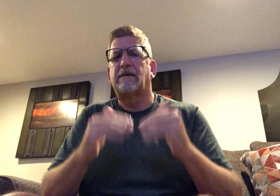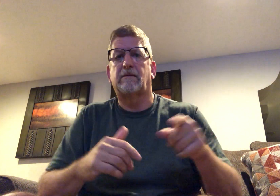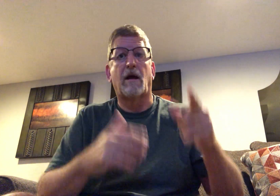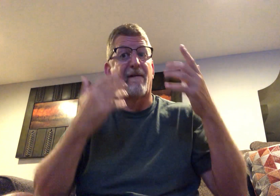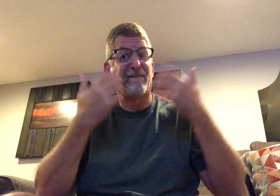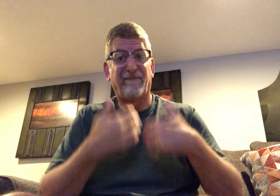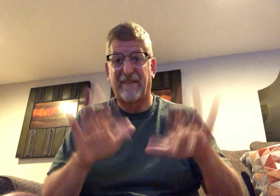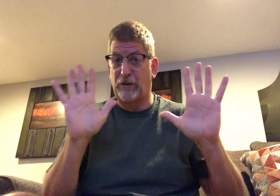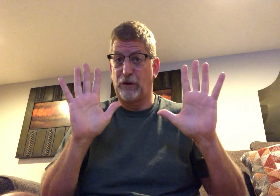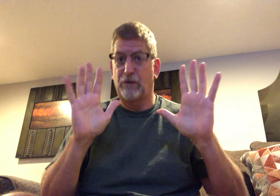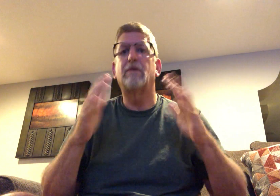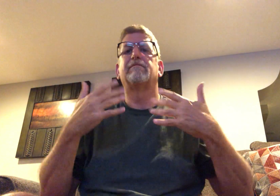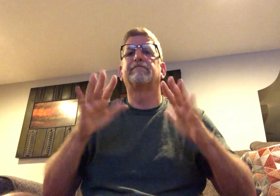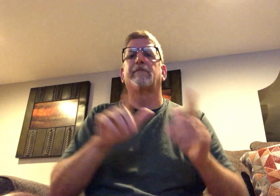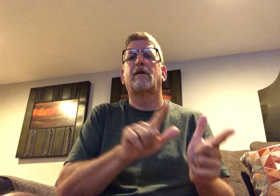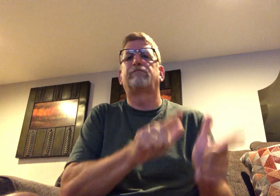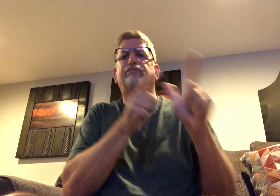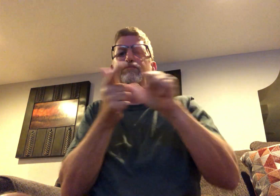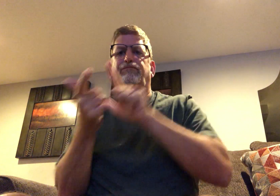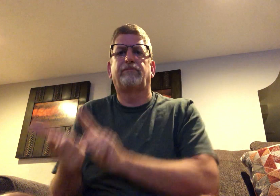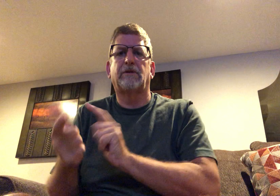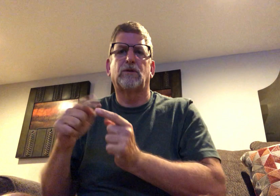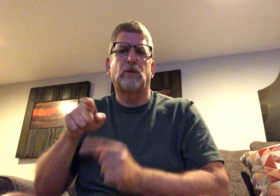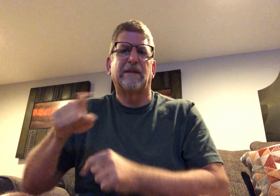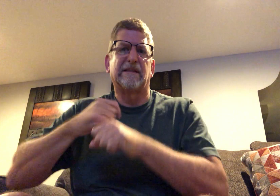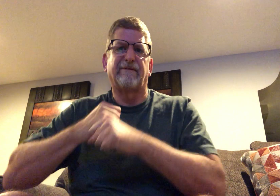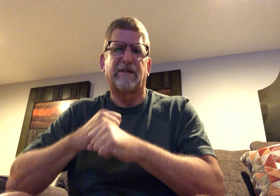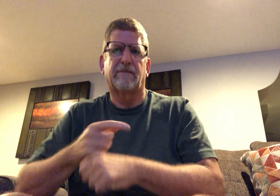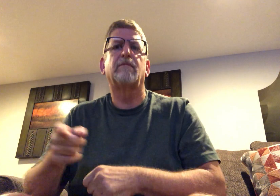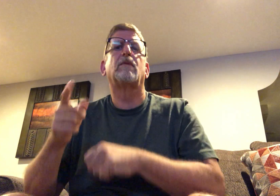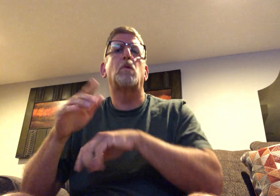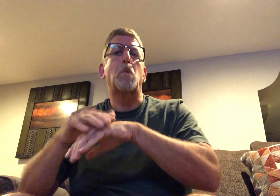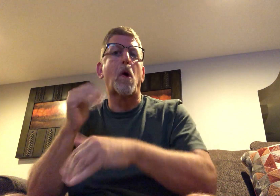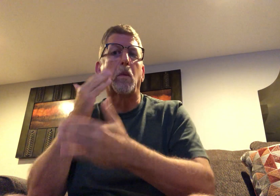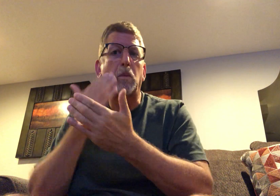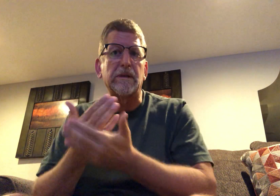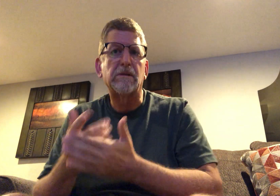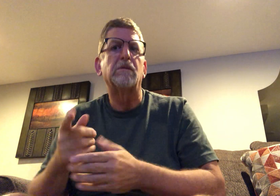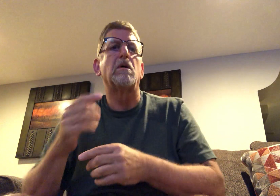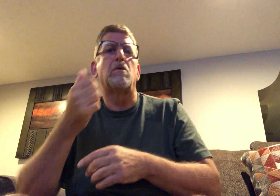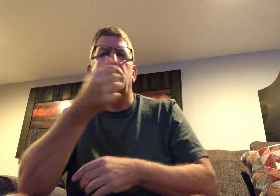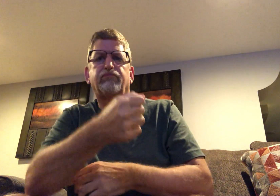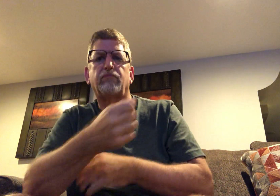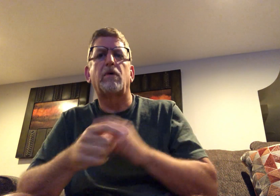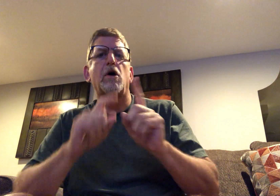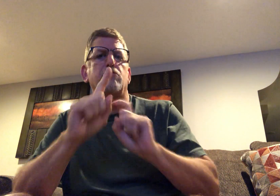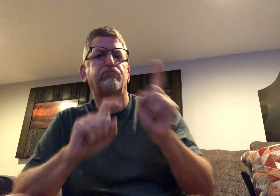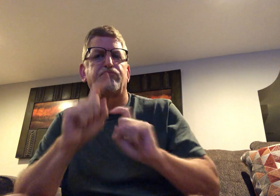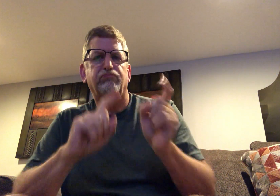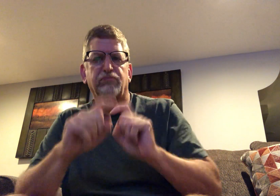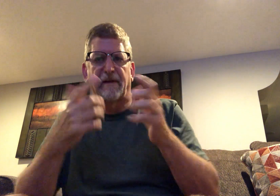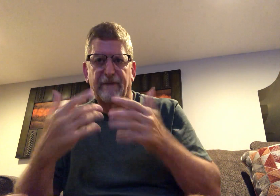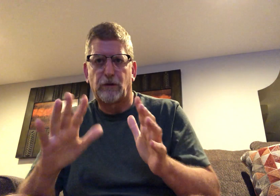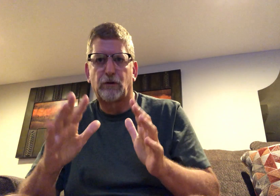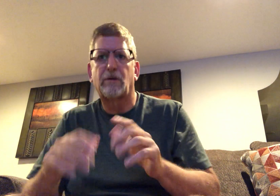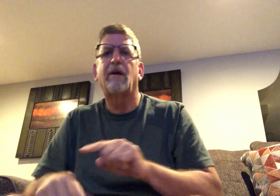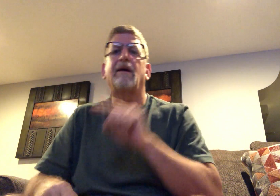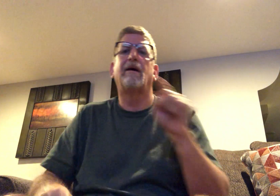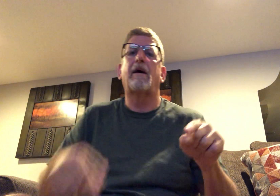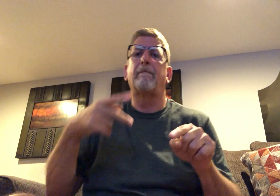the president of Ukraine. Now, that call was already the subject of curiosity by Congress because